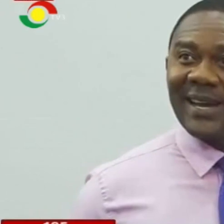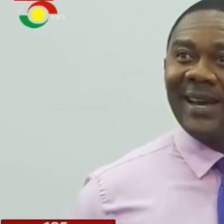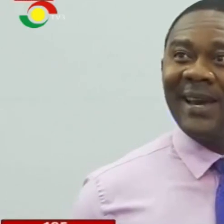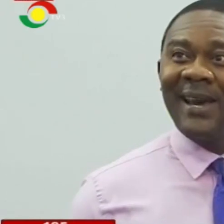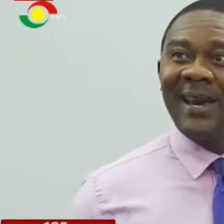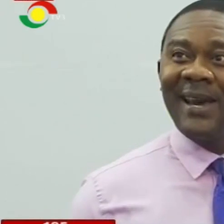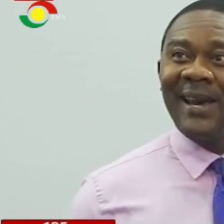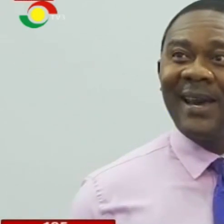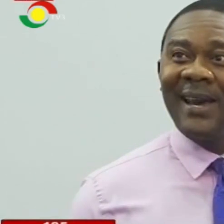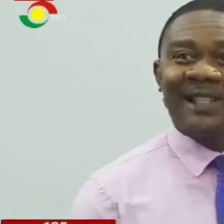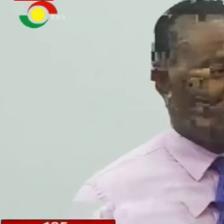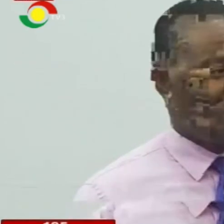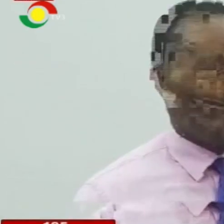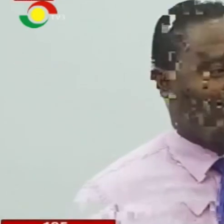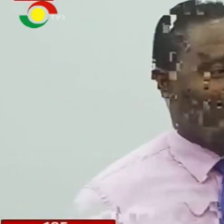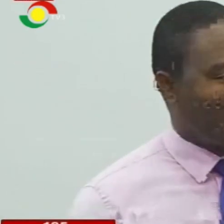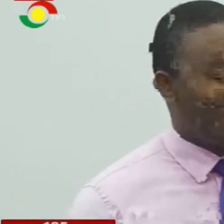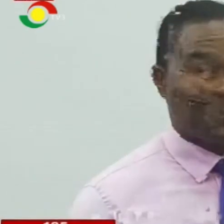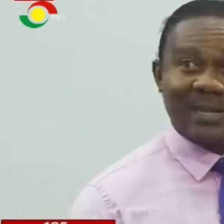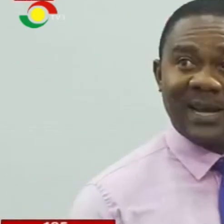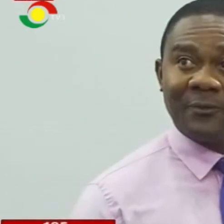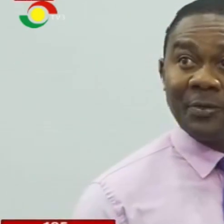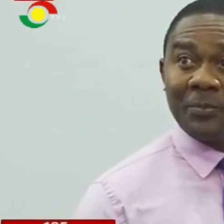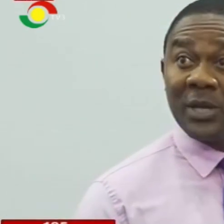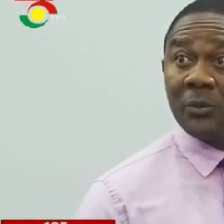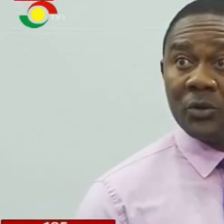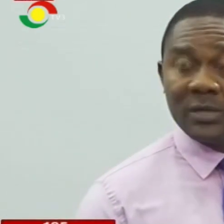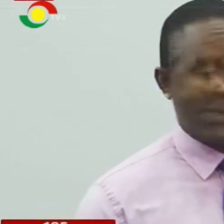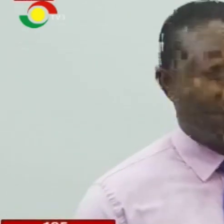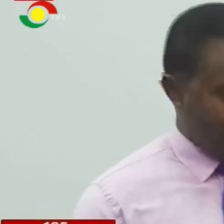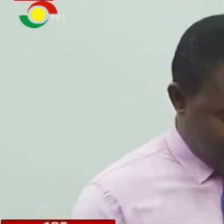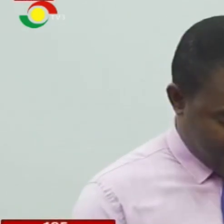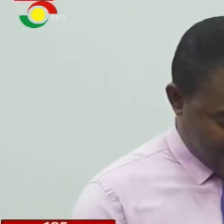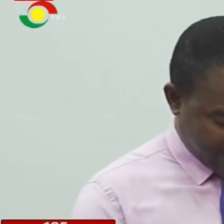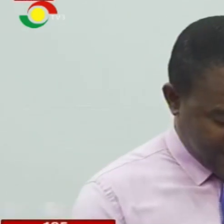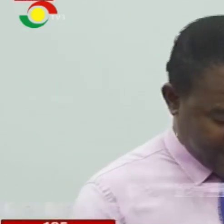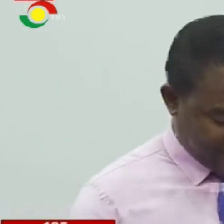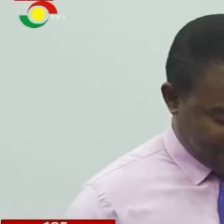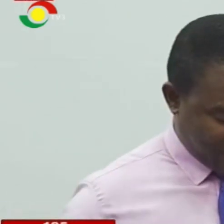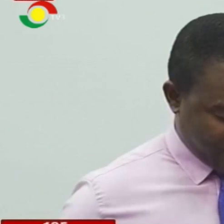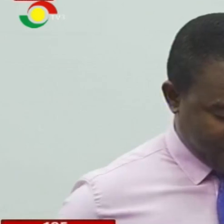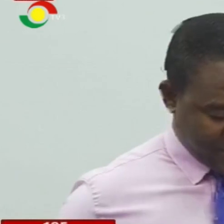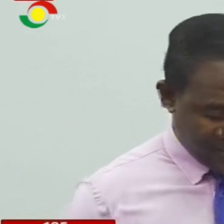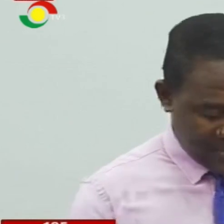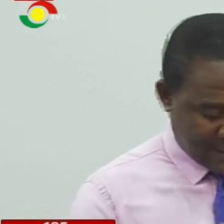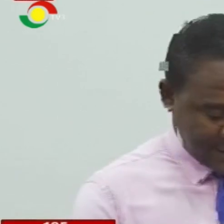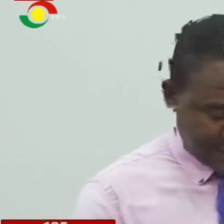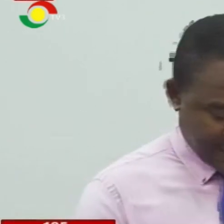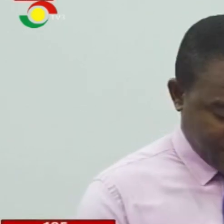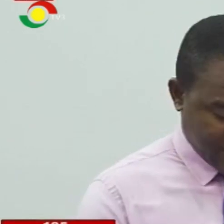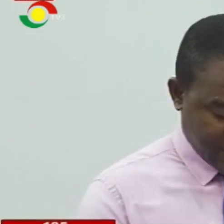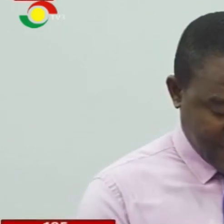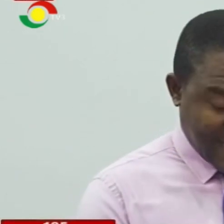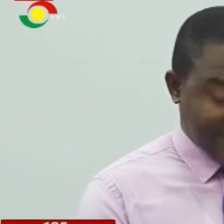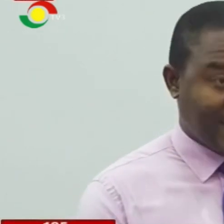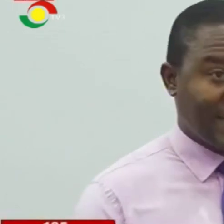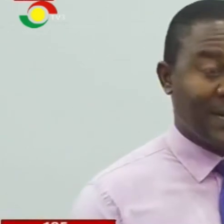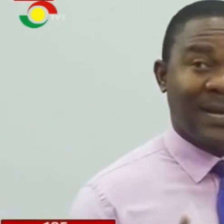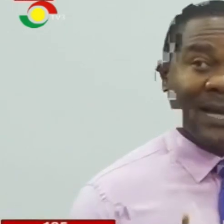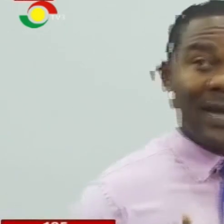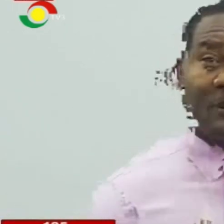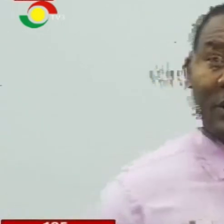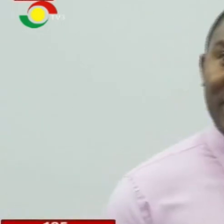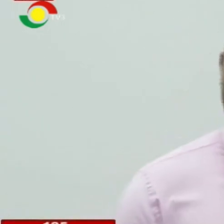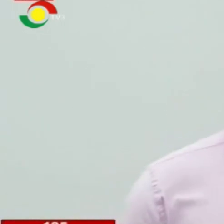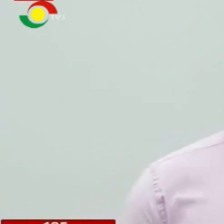Gender achievement that has been done for the PWDs. And the executive, one of them, sent a text message asking,